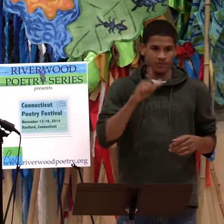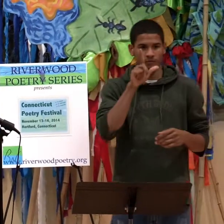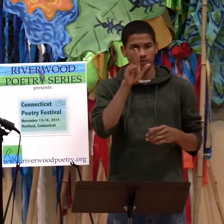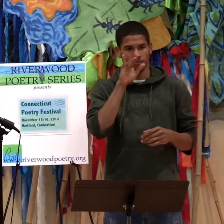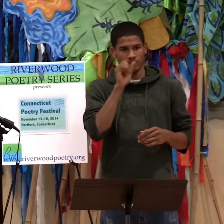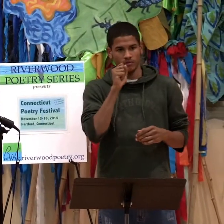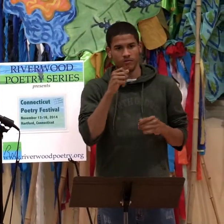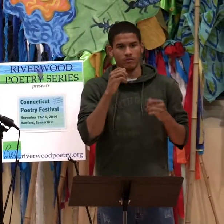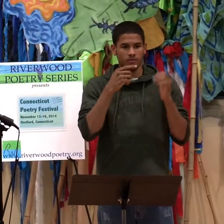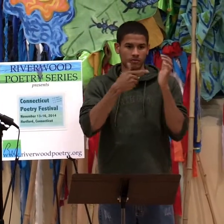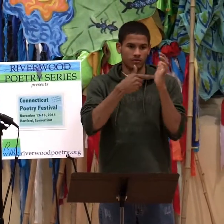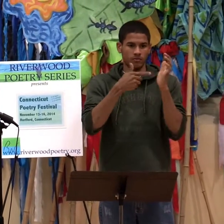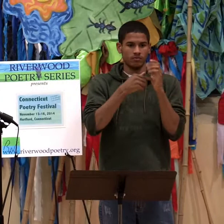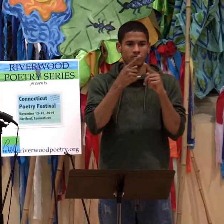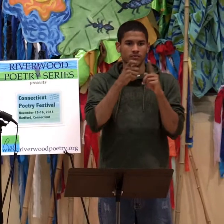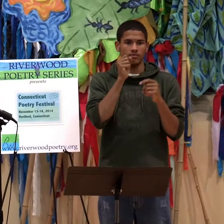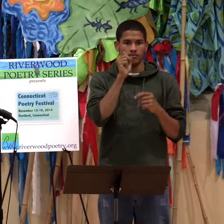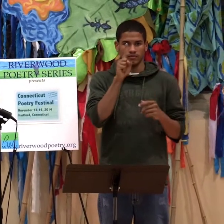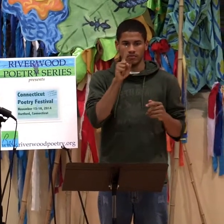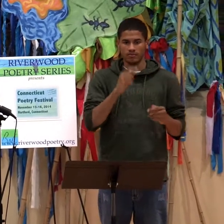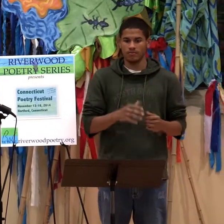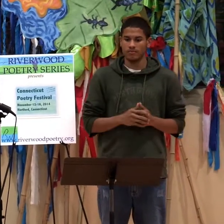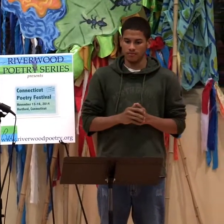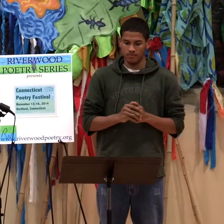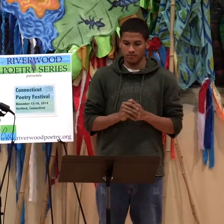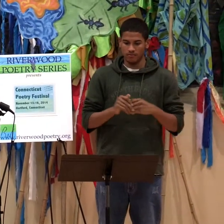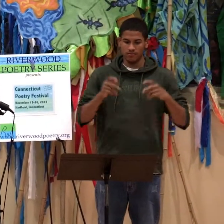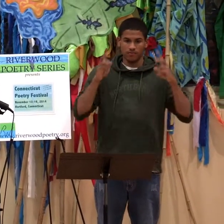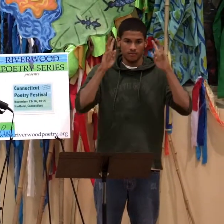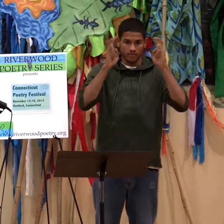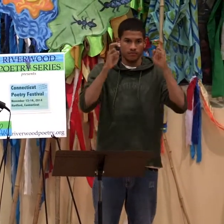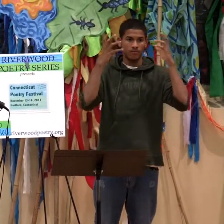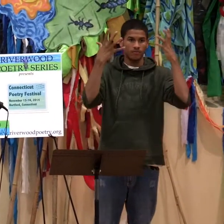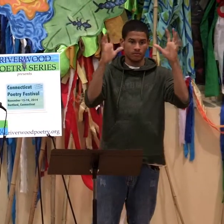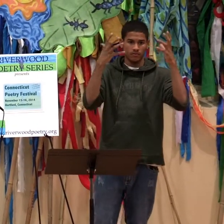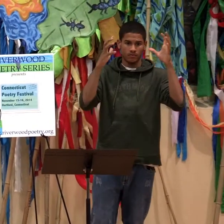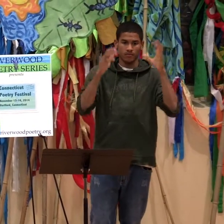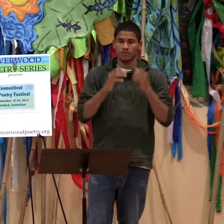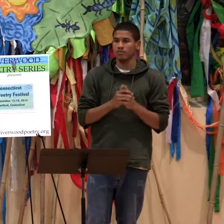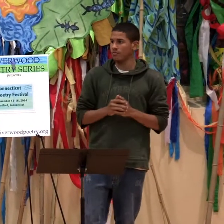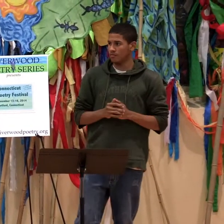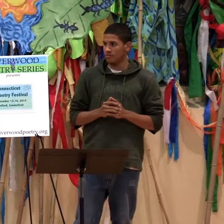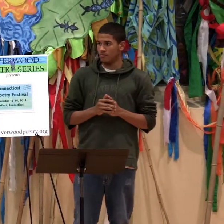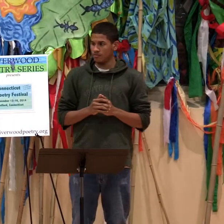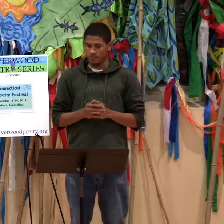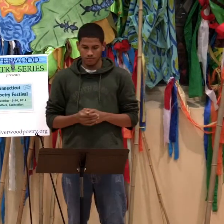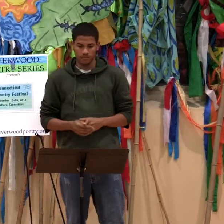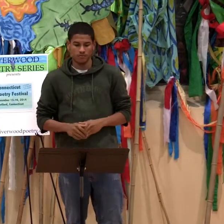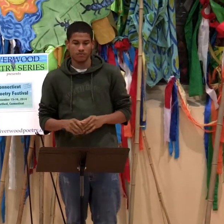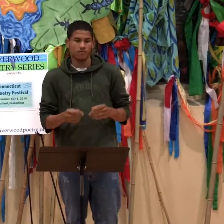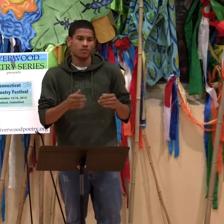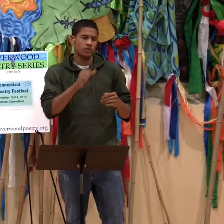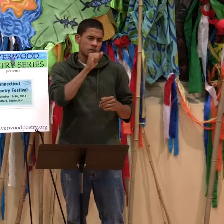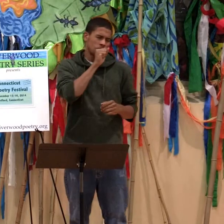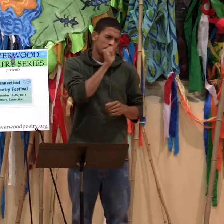Hello, my name is Lewis. I'm a junior at ASD. The title is